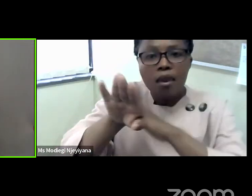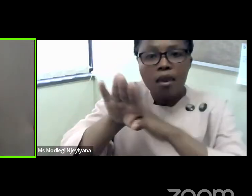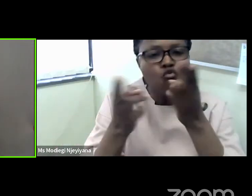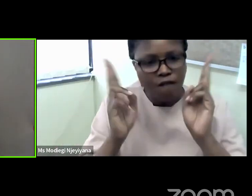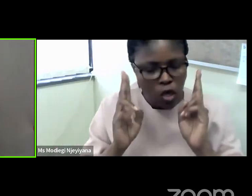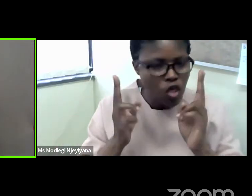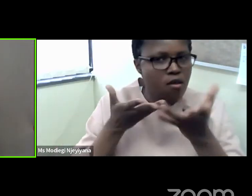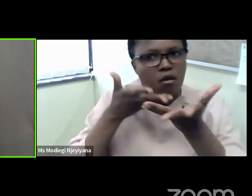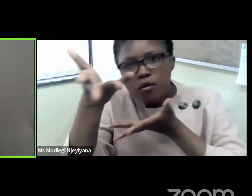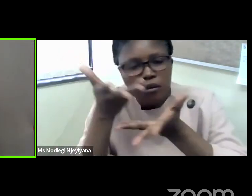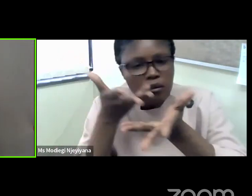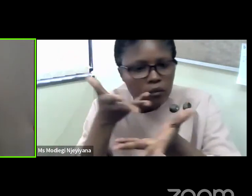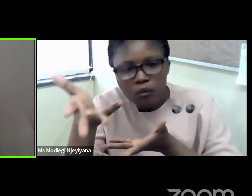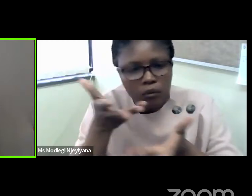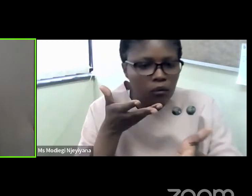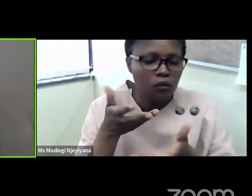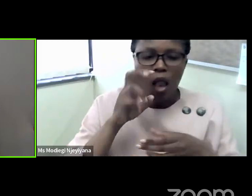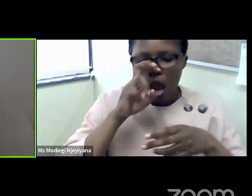university.